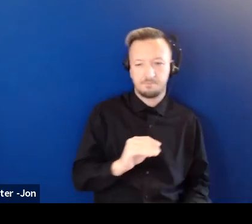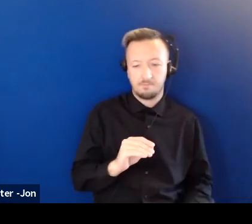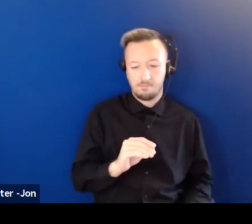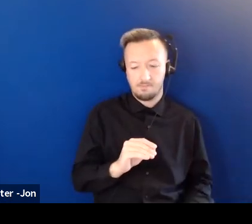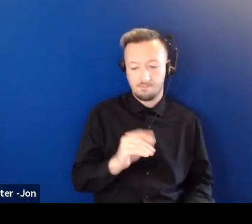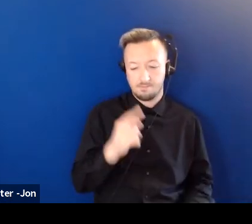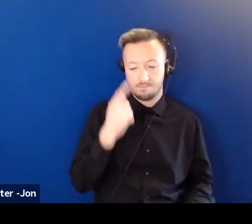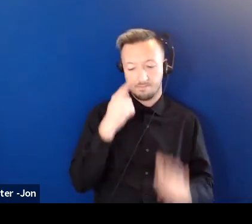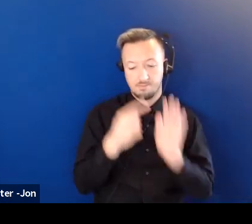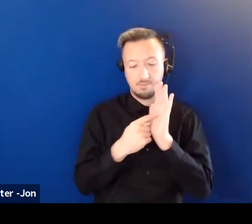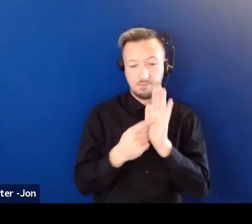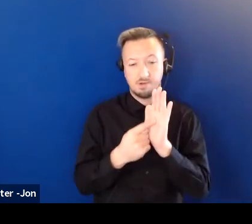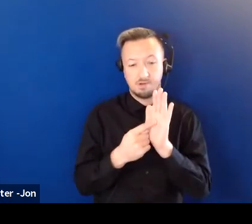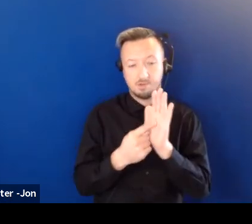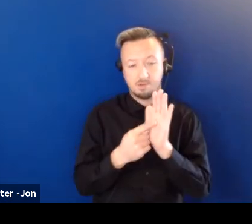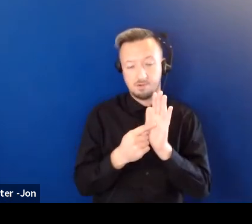a